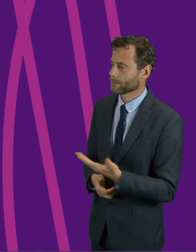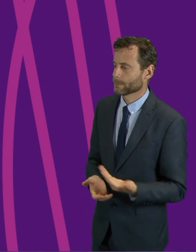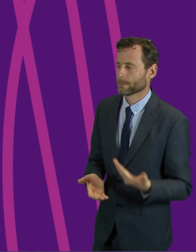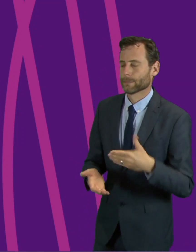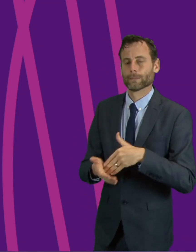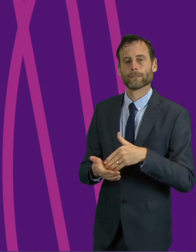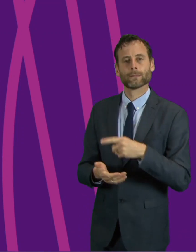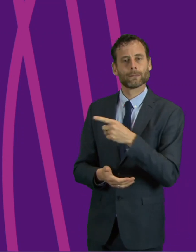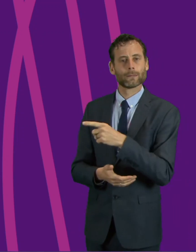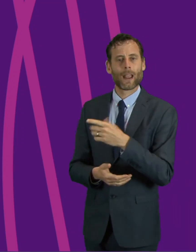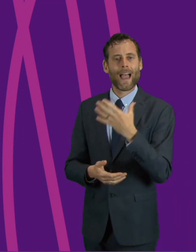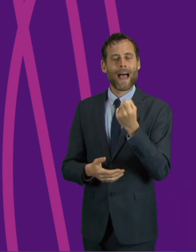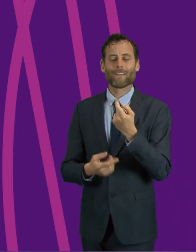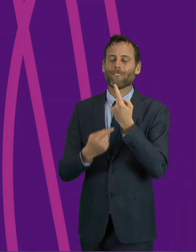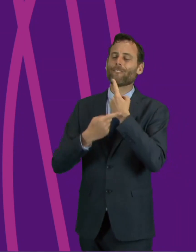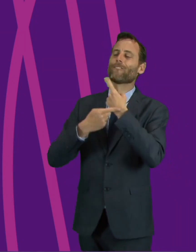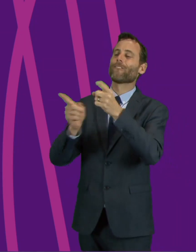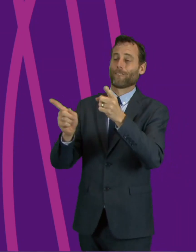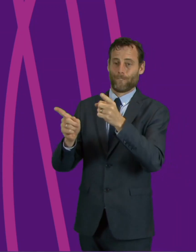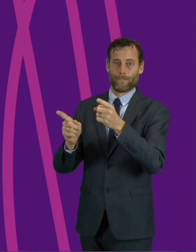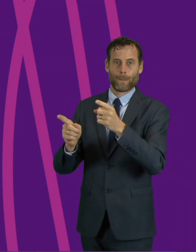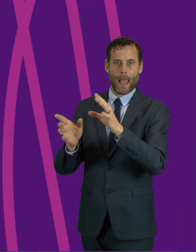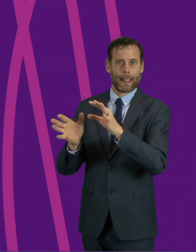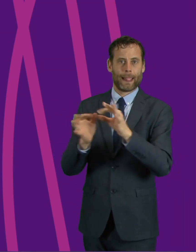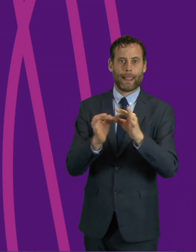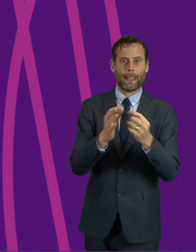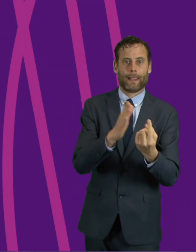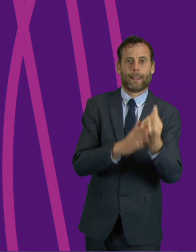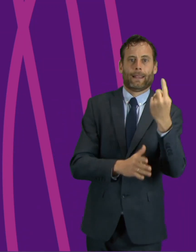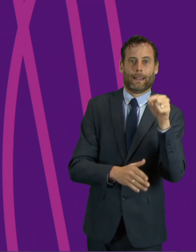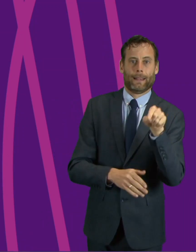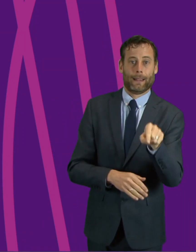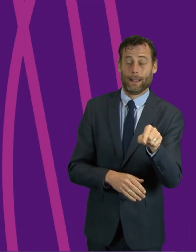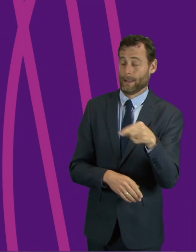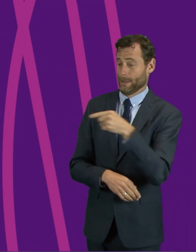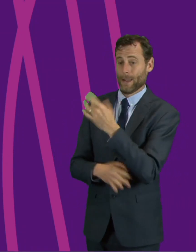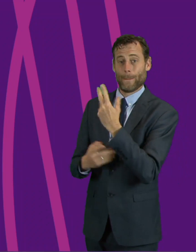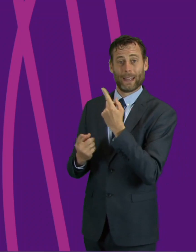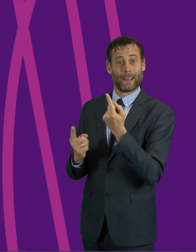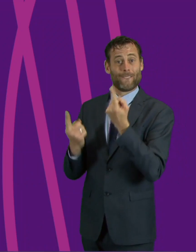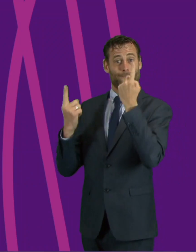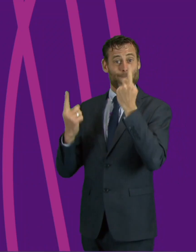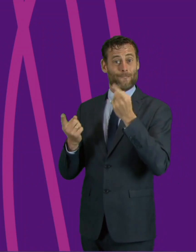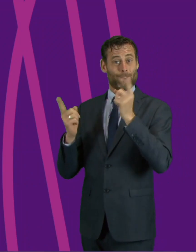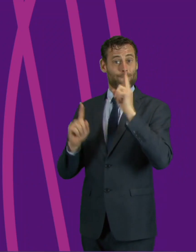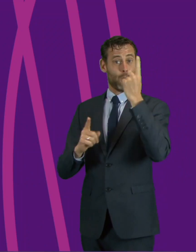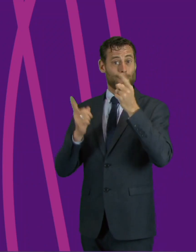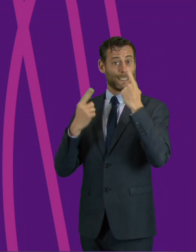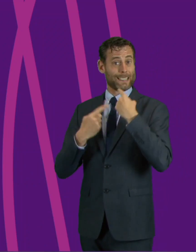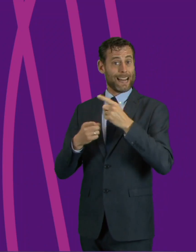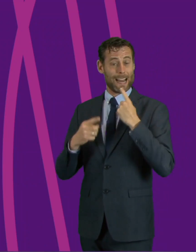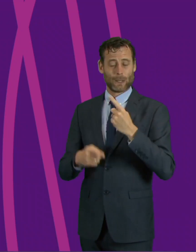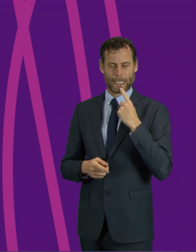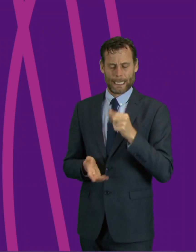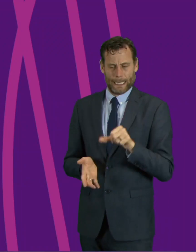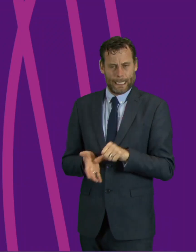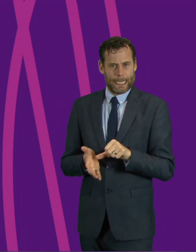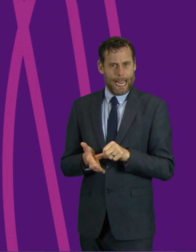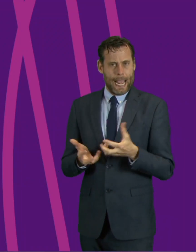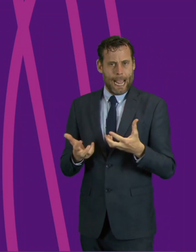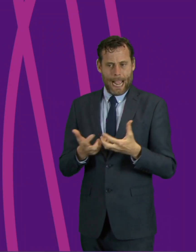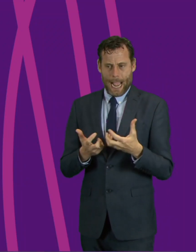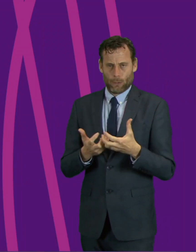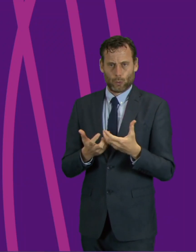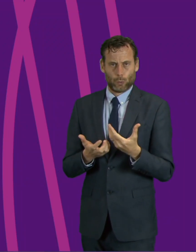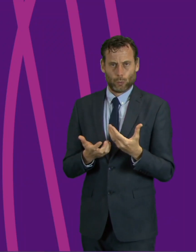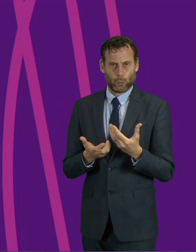those unintended consequences, the First Minister has mentioned many times the very difficult decisions that have been made in judging harm potential in other